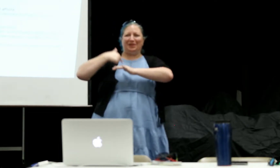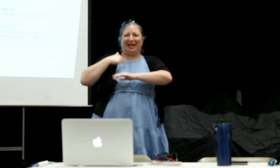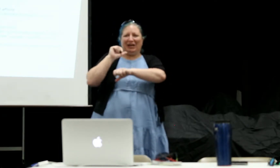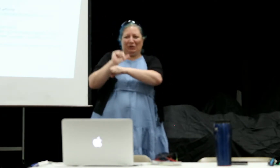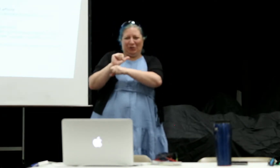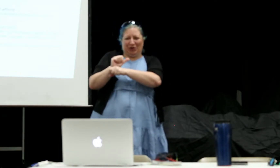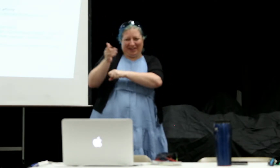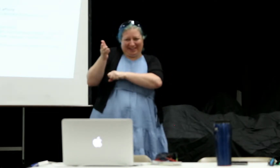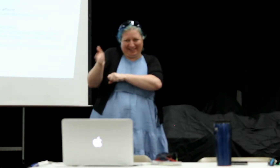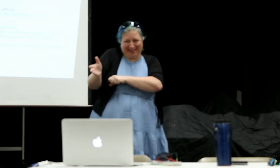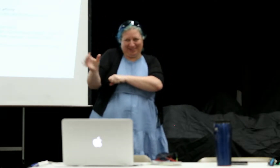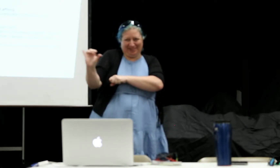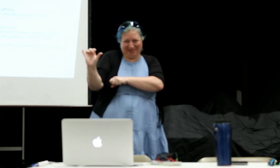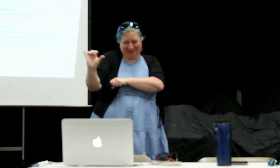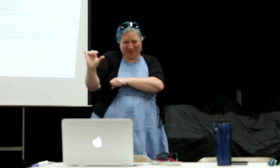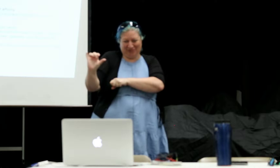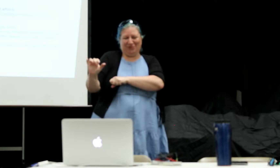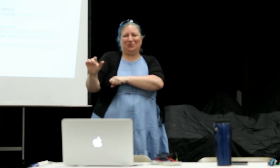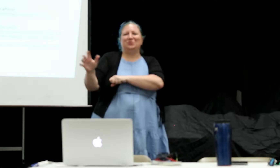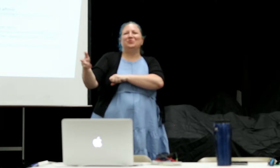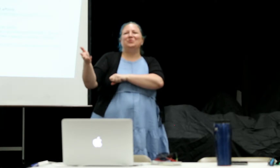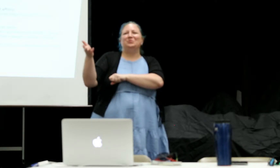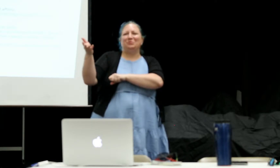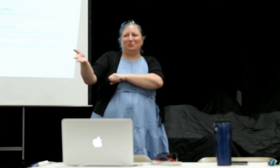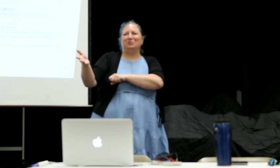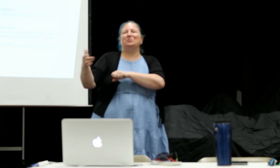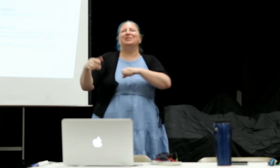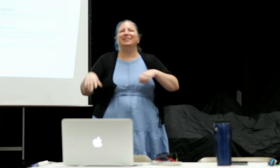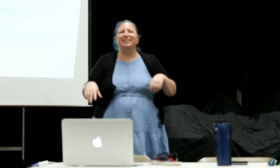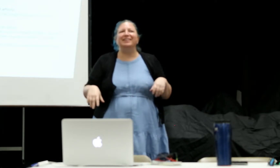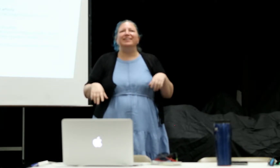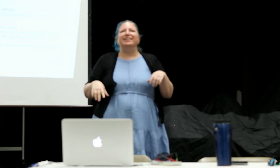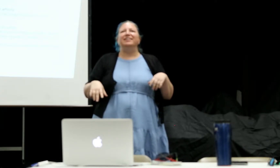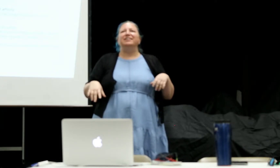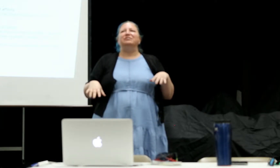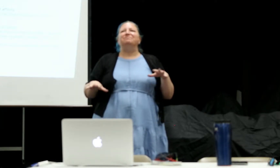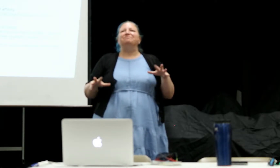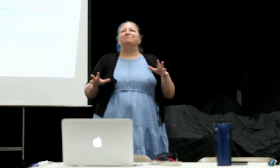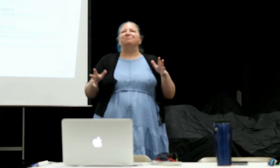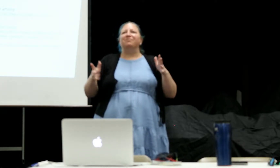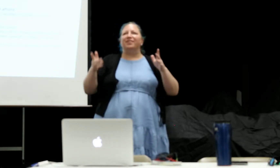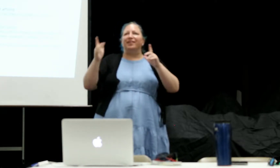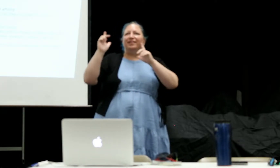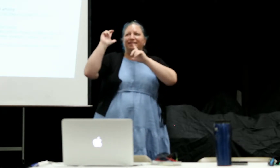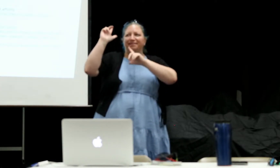And before that, I also worked in the office.